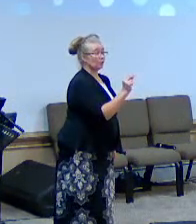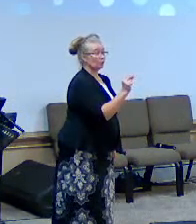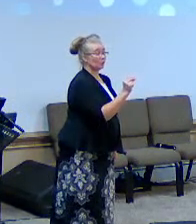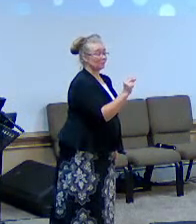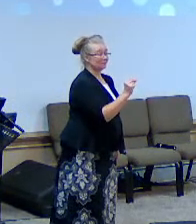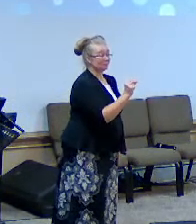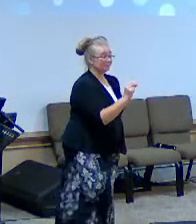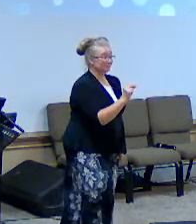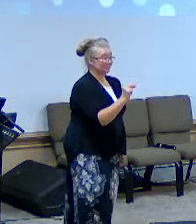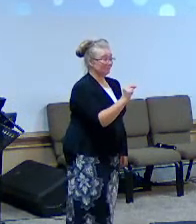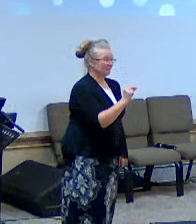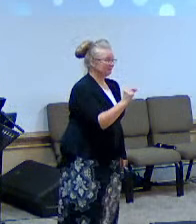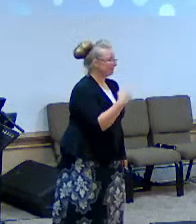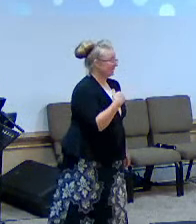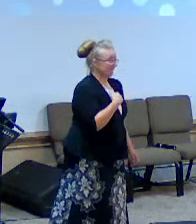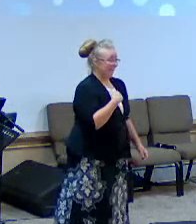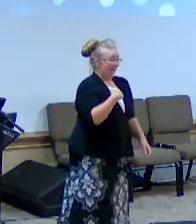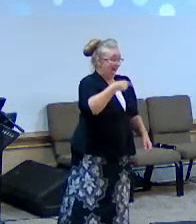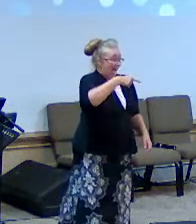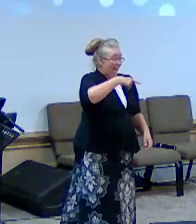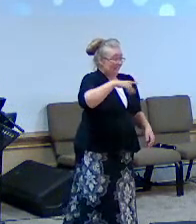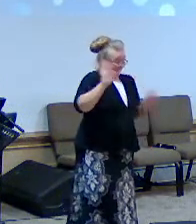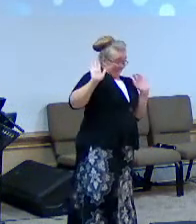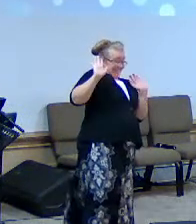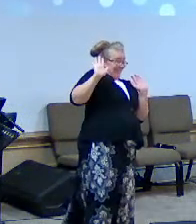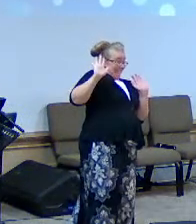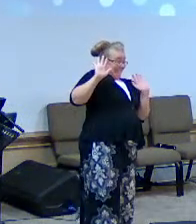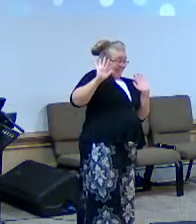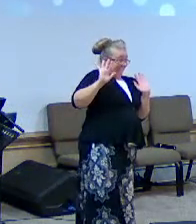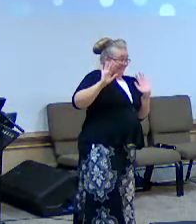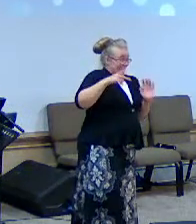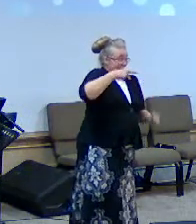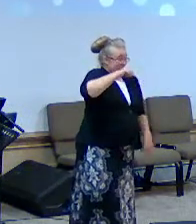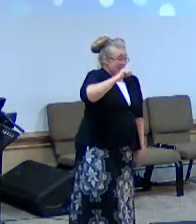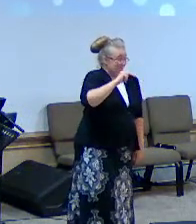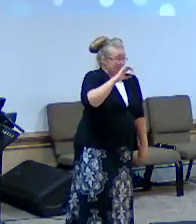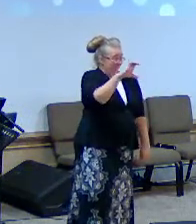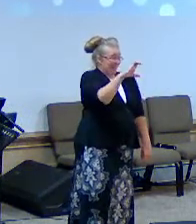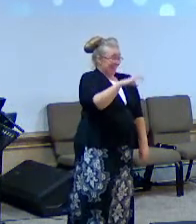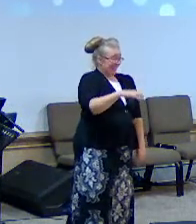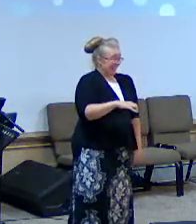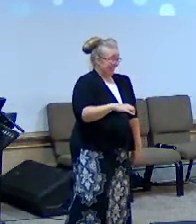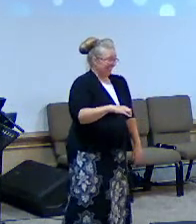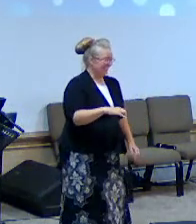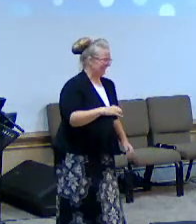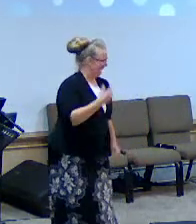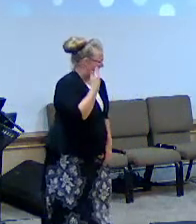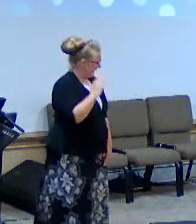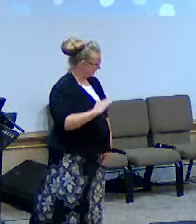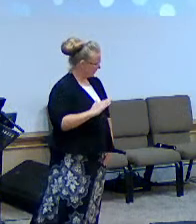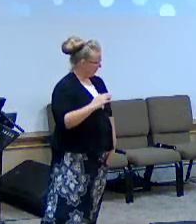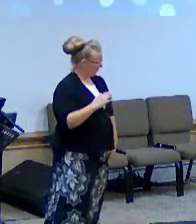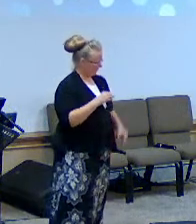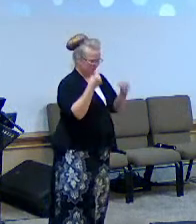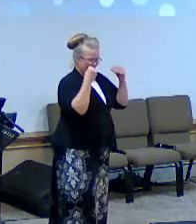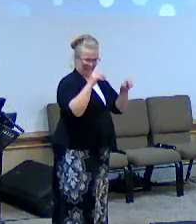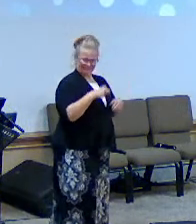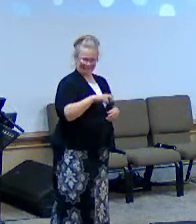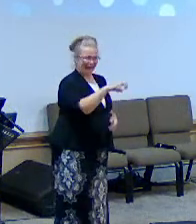And I just about panicked when he told me he was selling his snake. Amen. And I didn't know there was a market for that. Praise